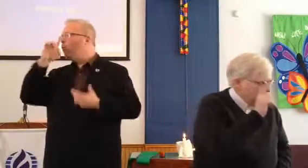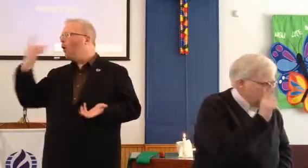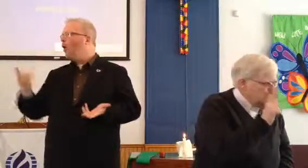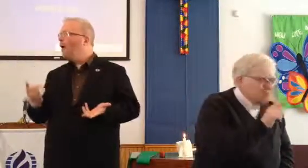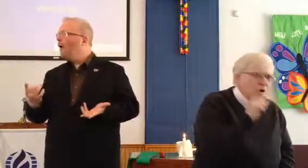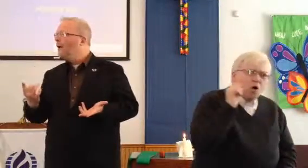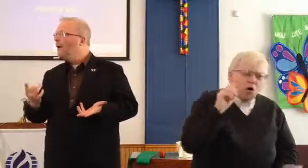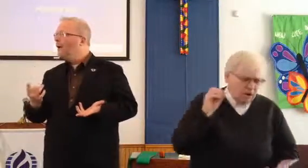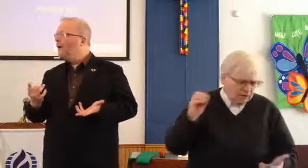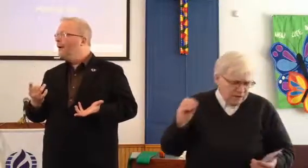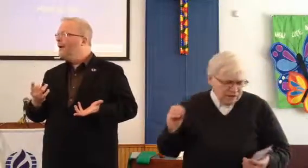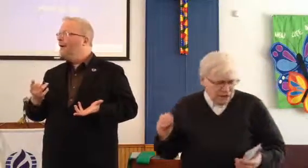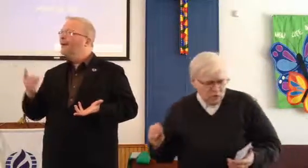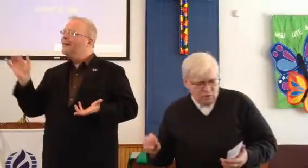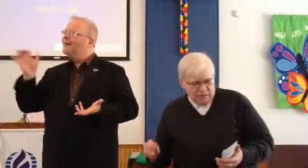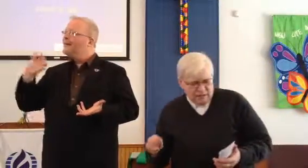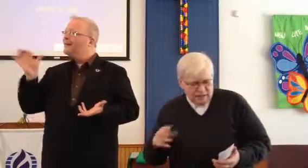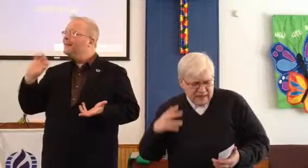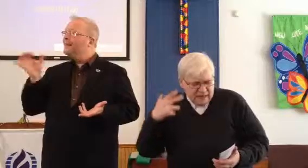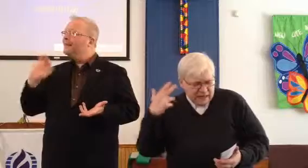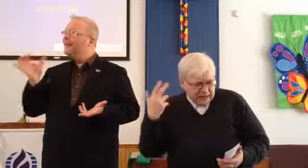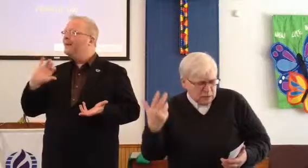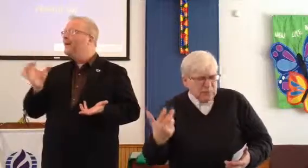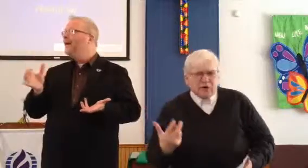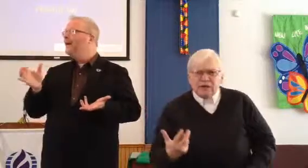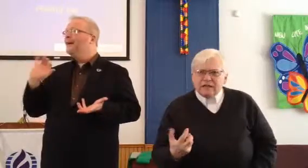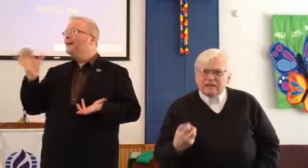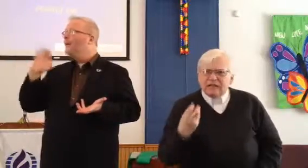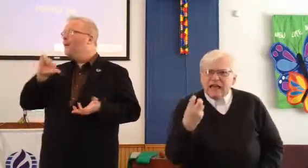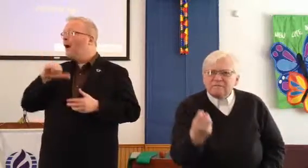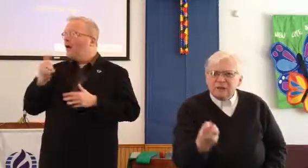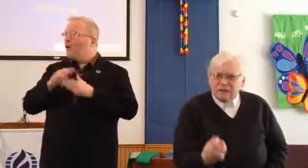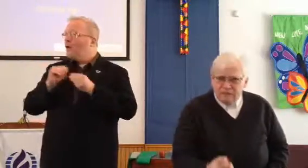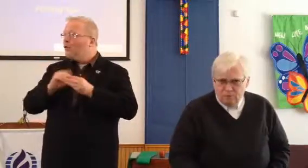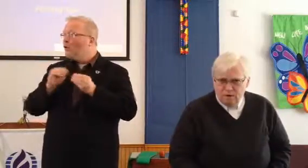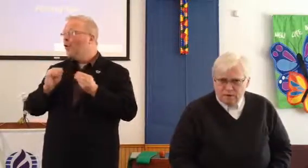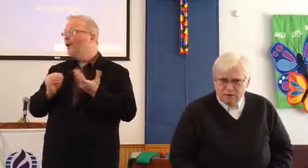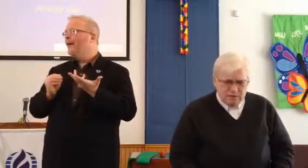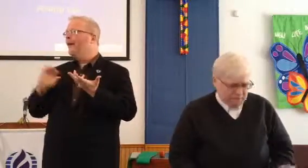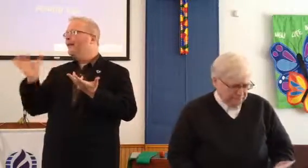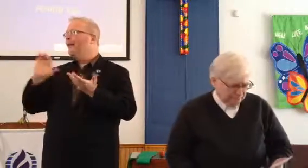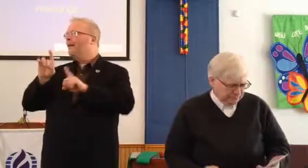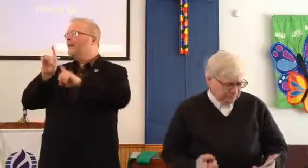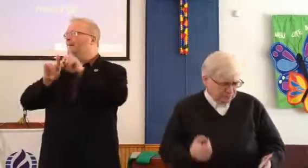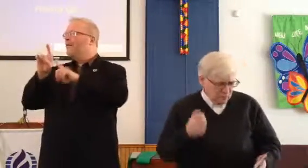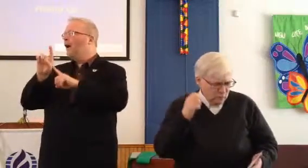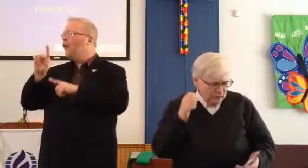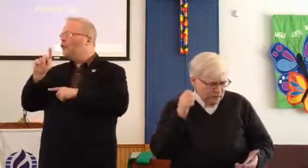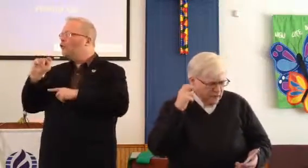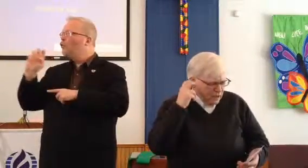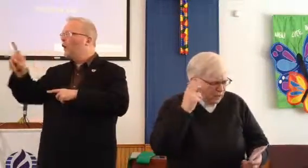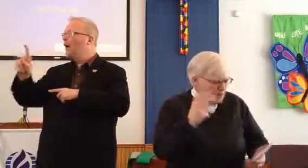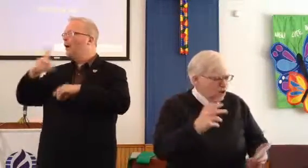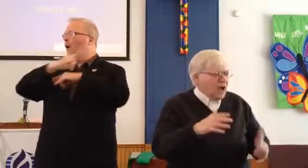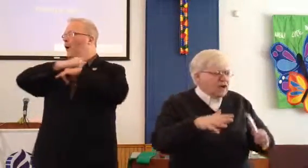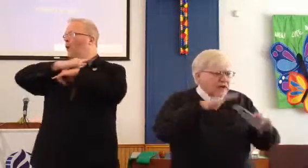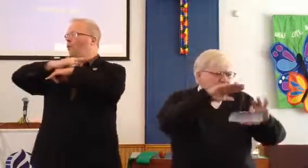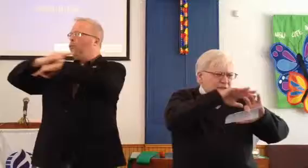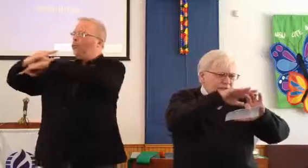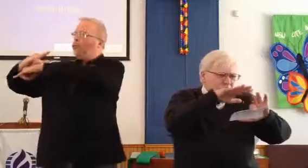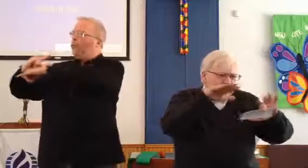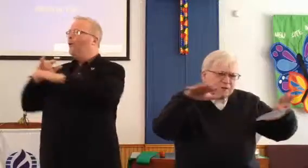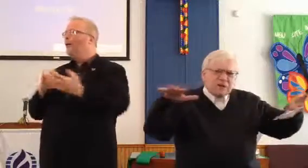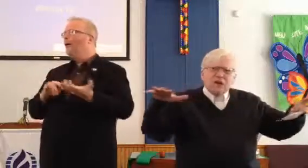And yet, all of these stories, these experiences have meaning for us. We get